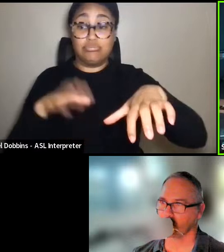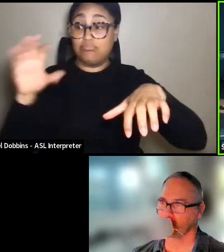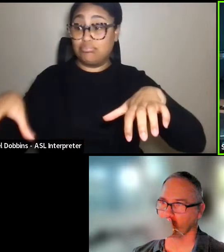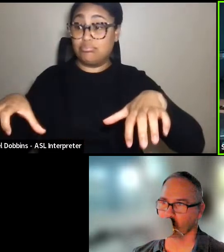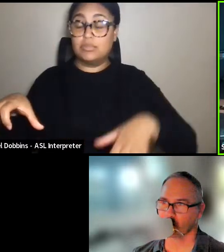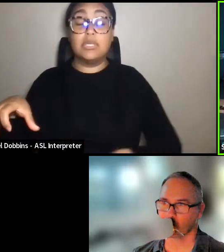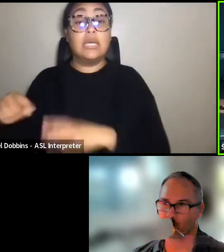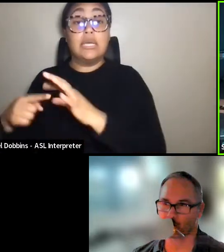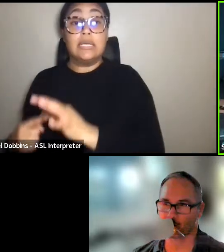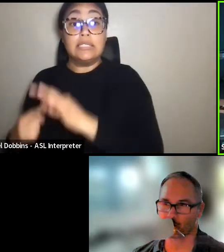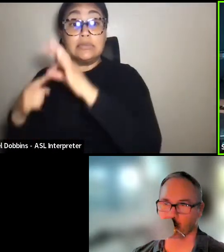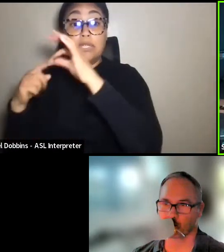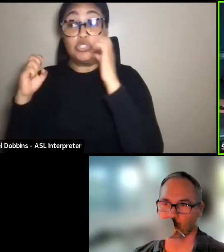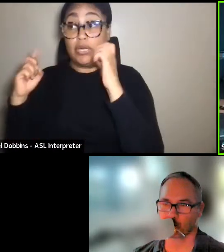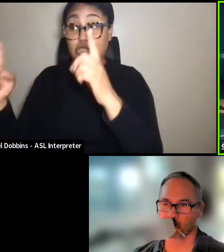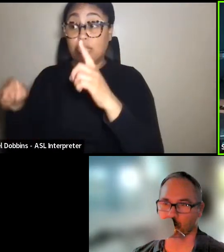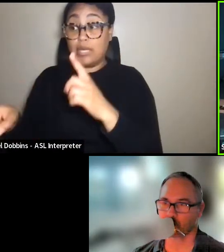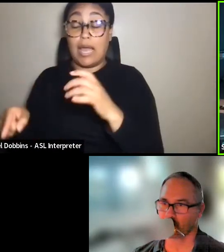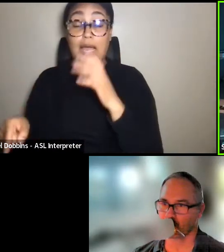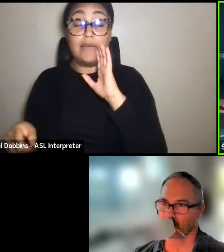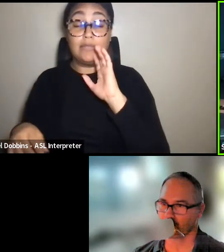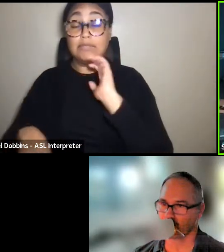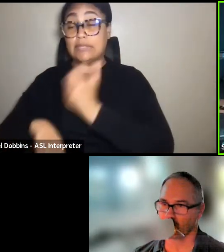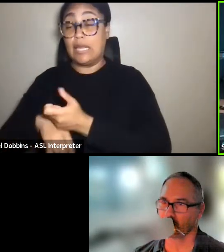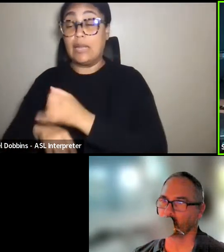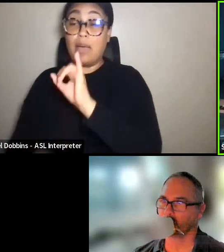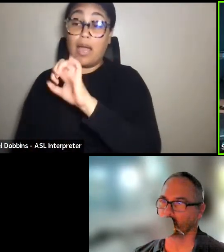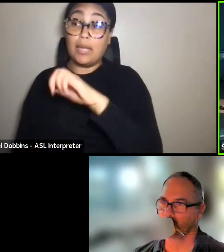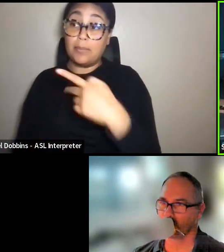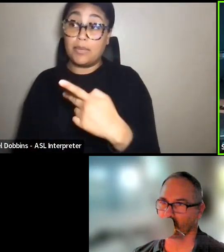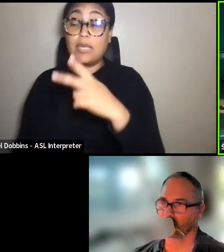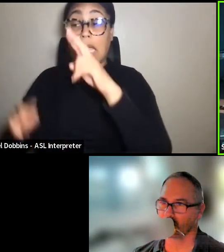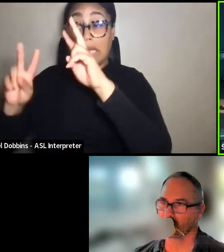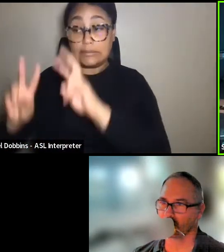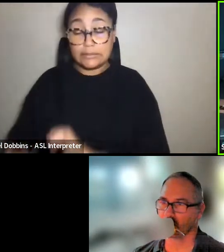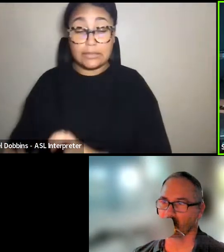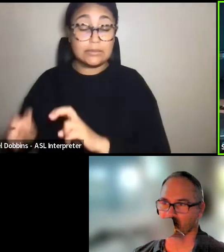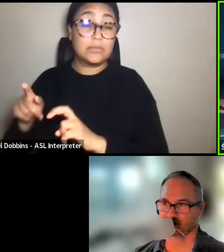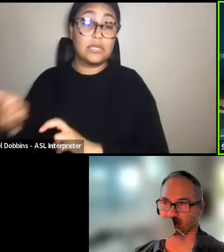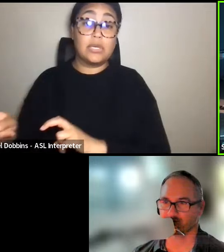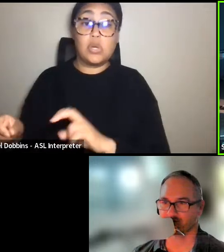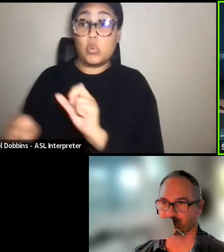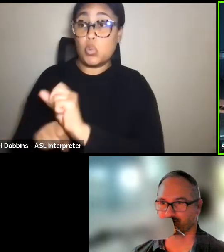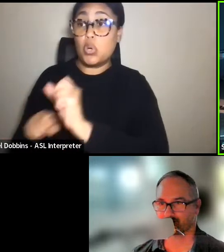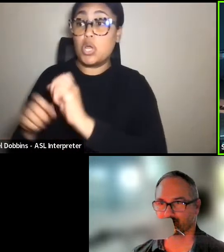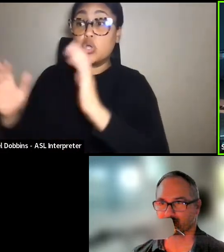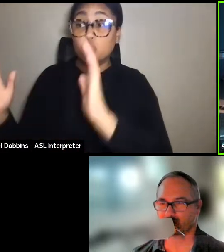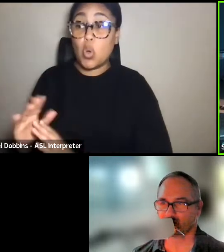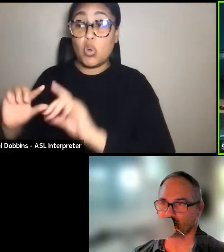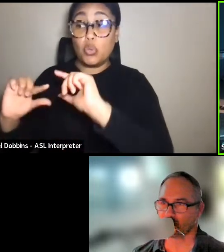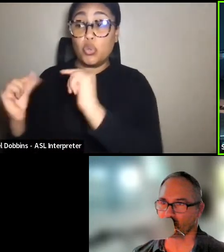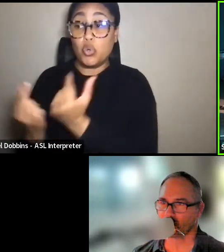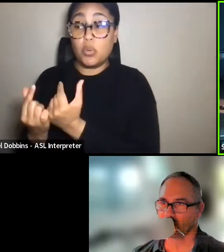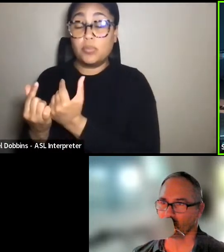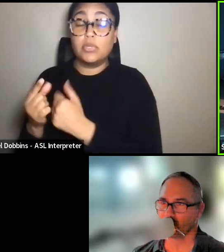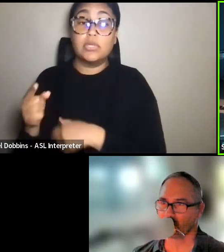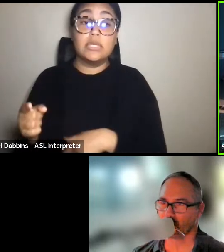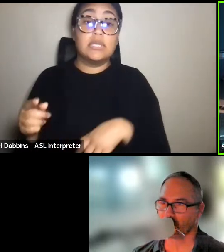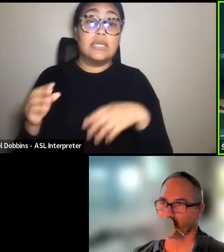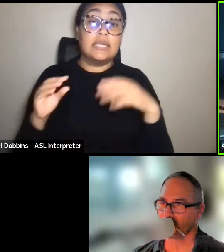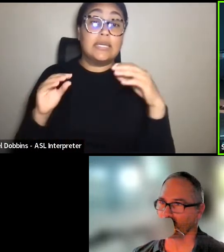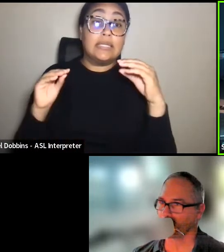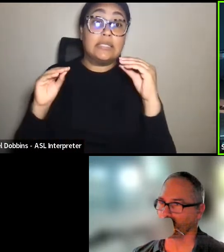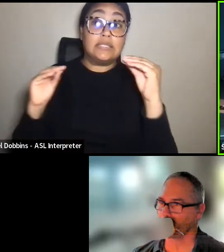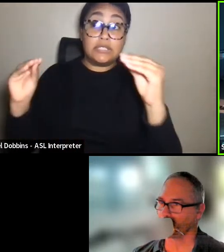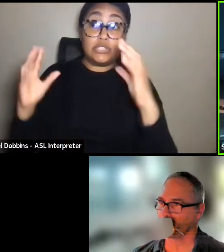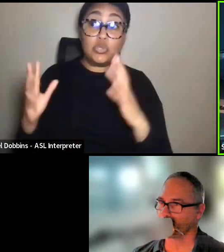with conducting IEPs, with assessments, working in small groups, when teachers want to work with them, they're not